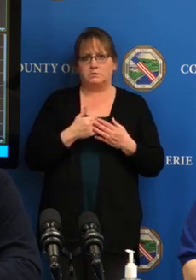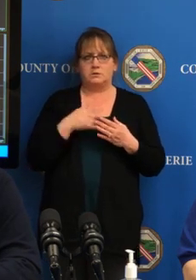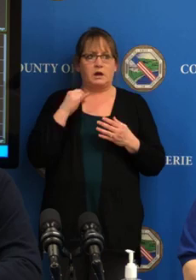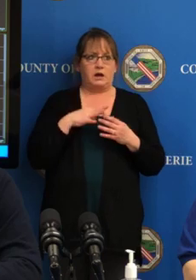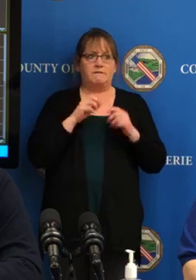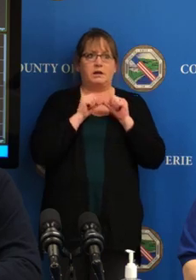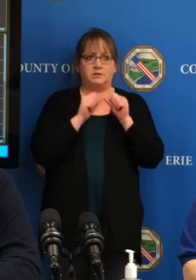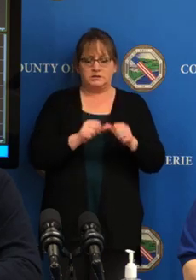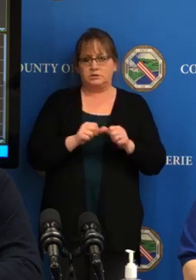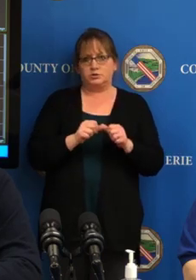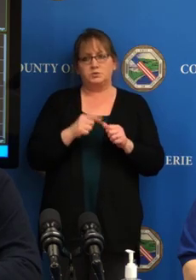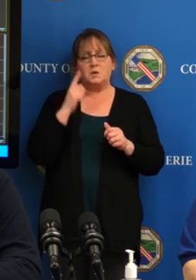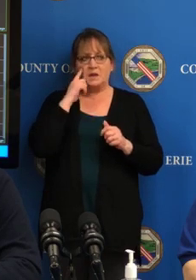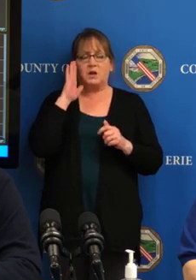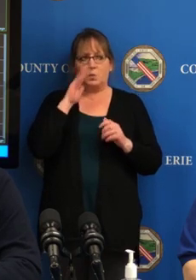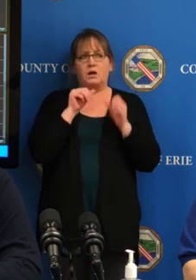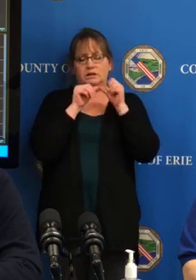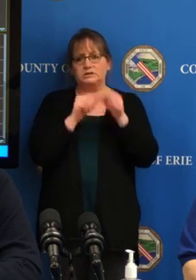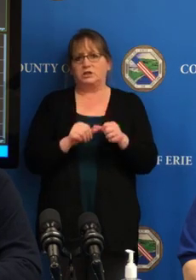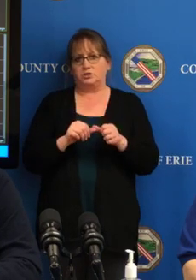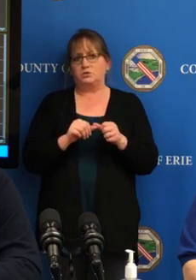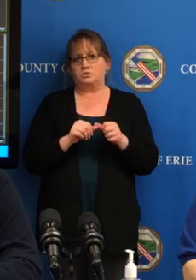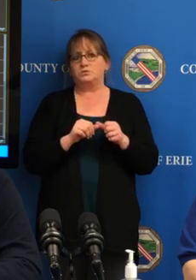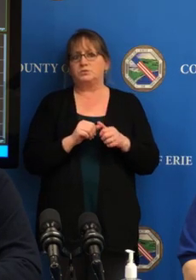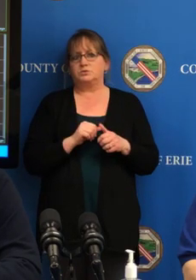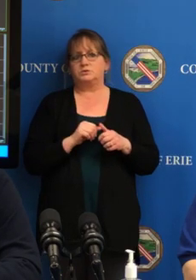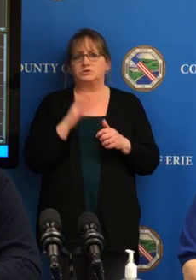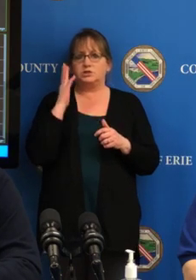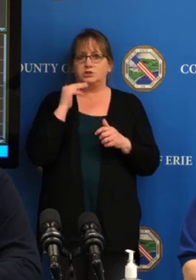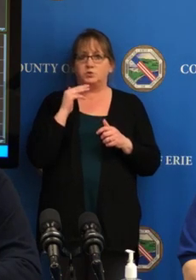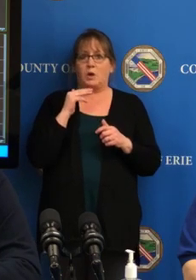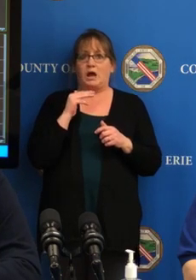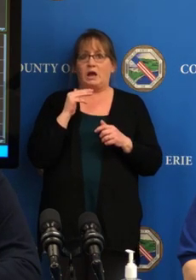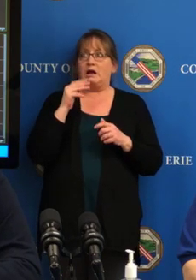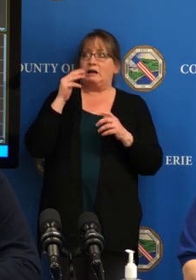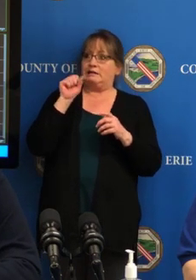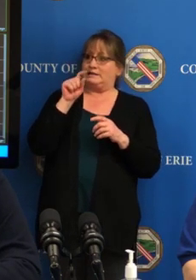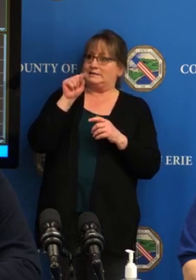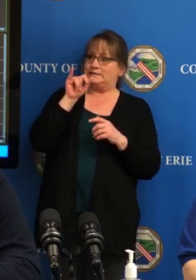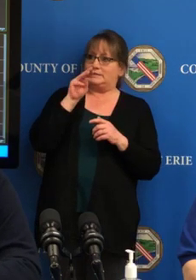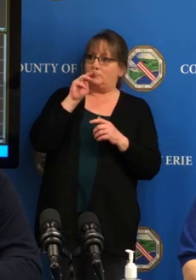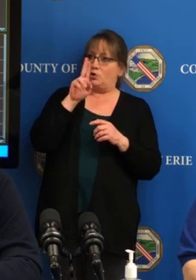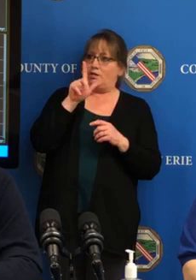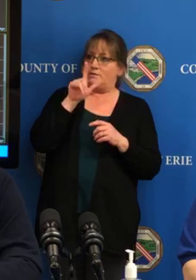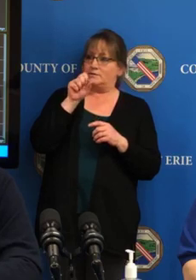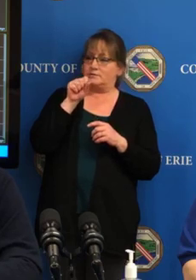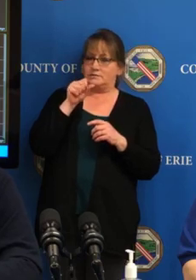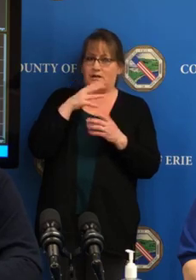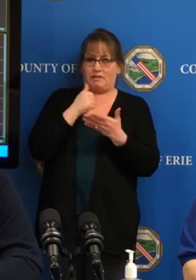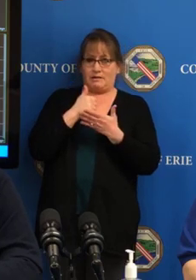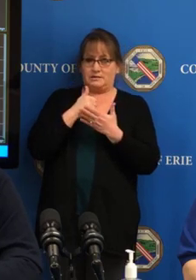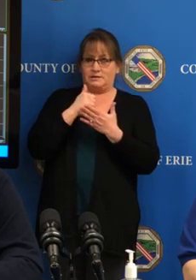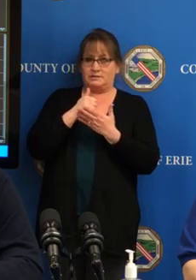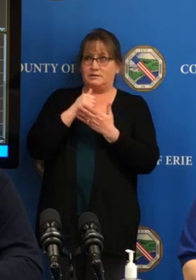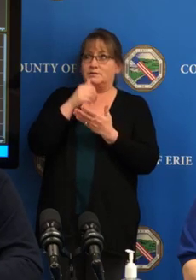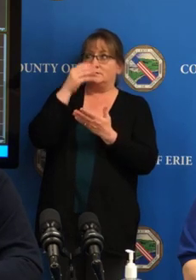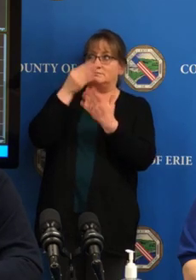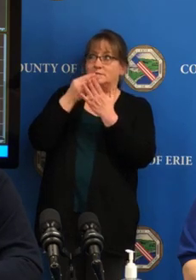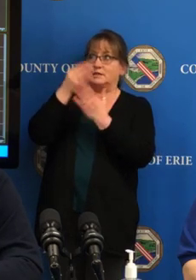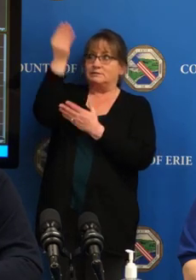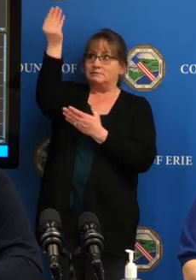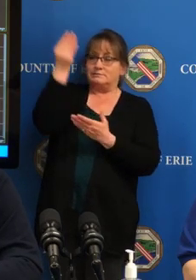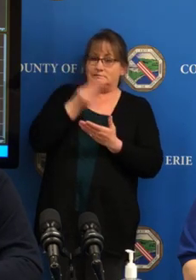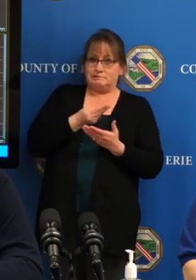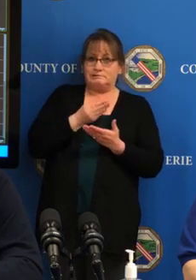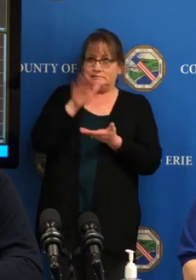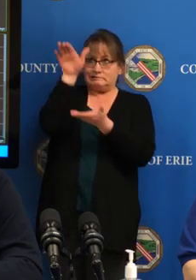and we think it will be prolonged. And that's why the stimulus package and the assistance package that was passed yesterday by the House and Senate